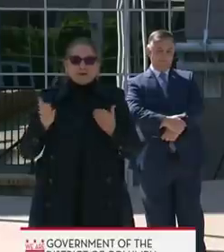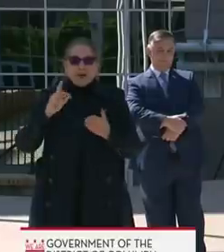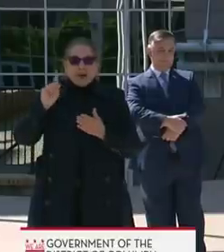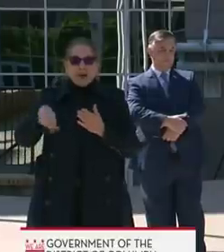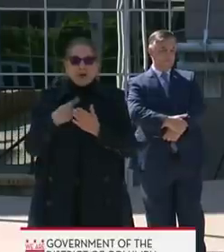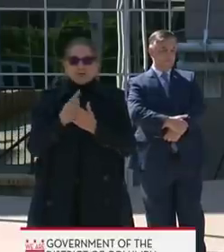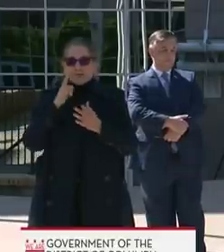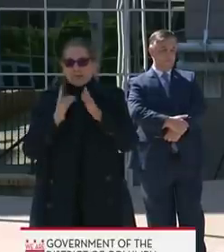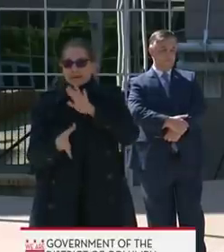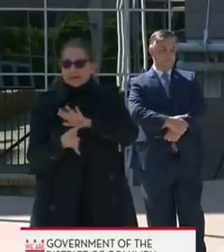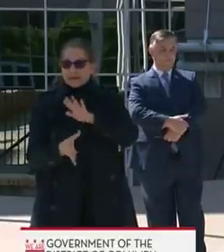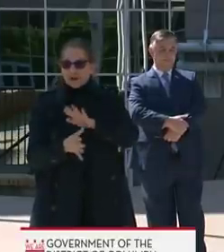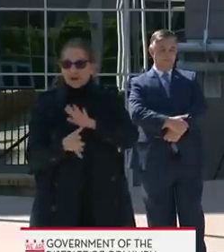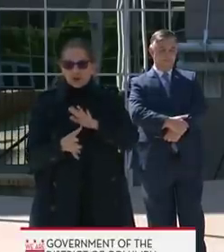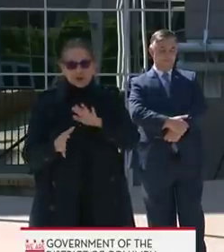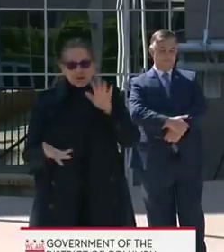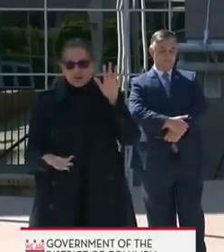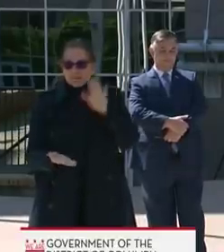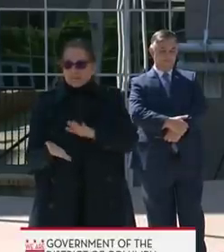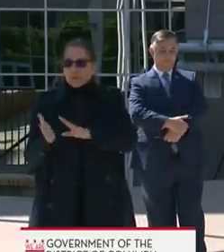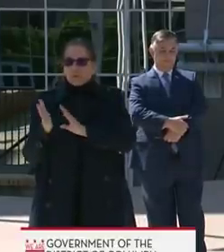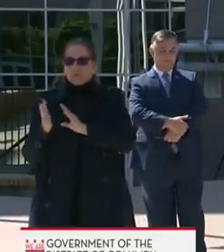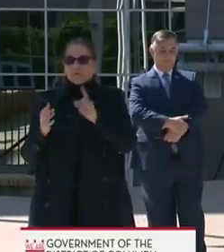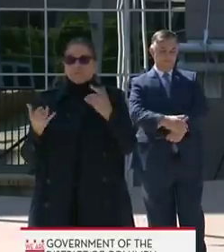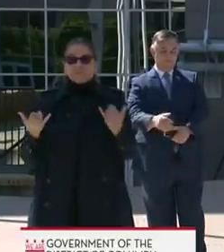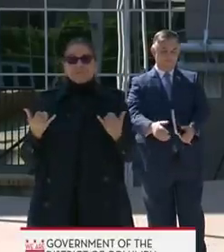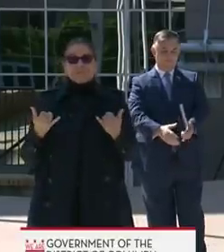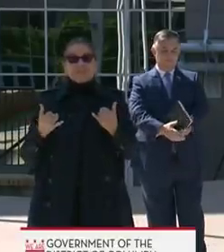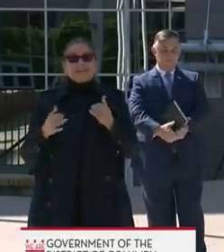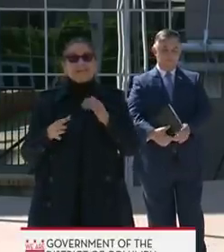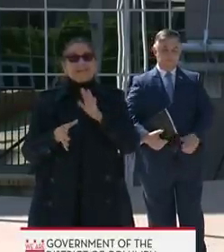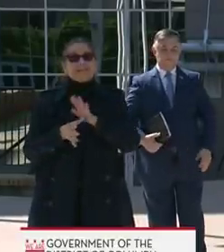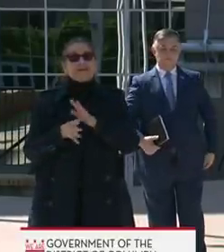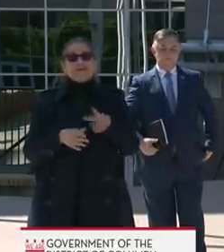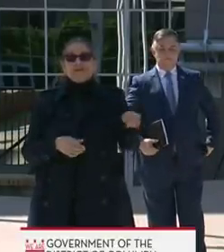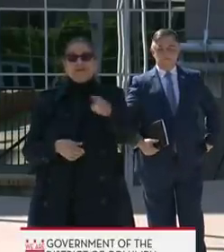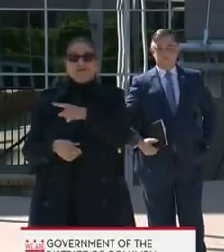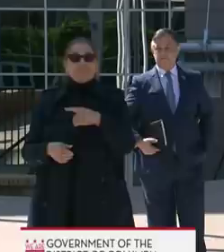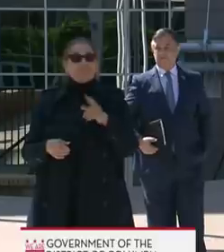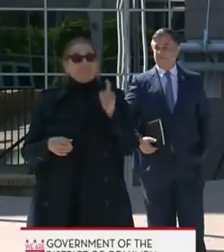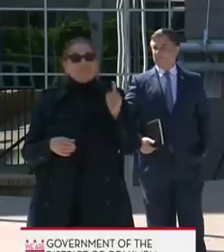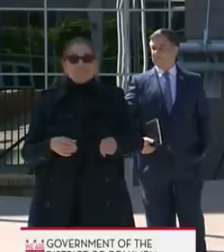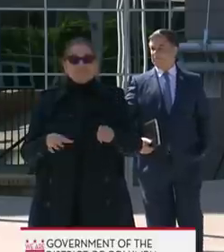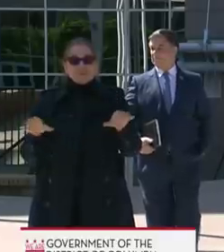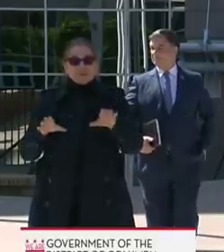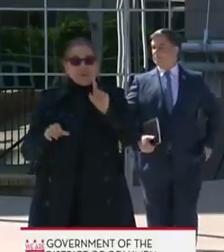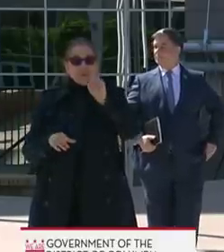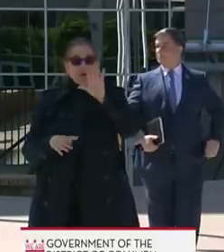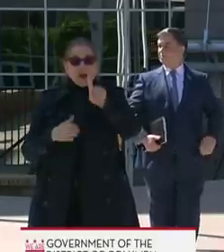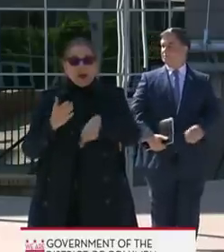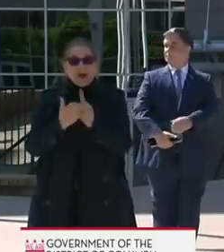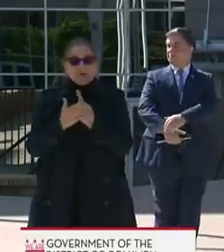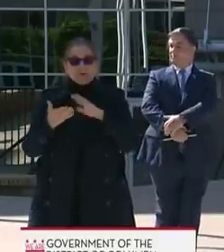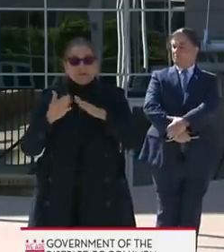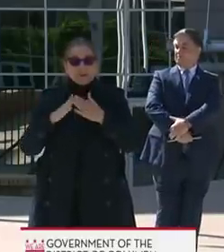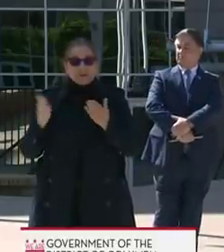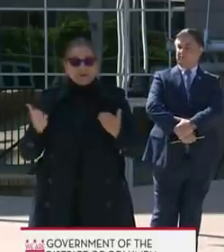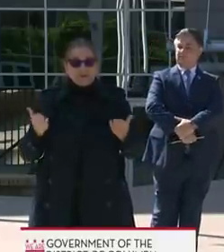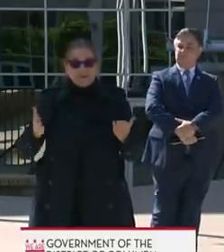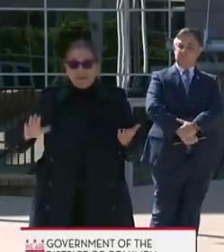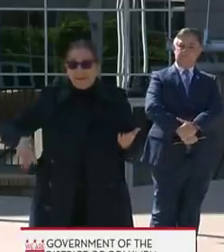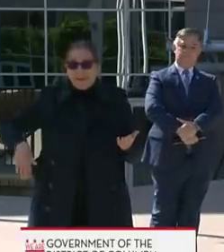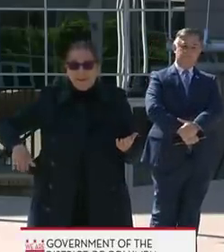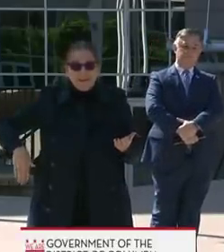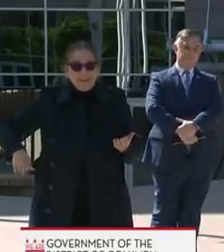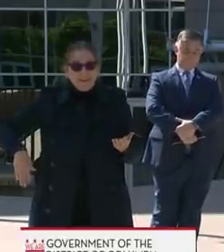Currently, seniors are required to perform 100 hours of community service, and if they hadn't by the time this emergency began, we assume